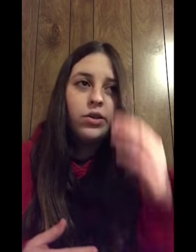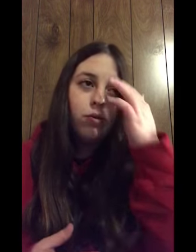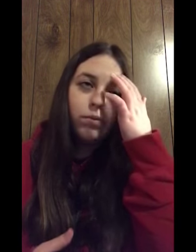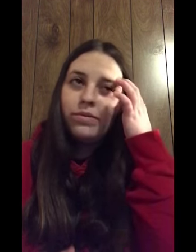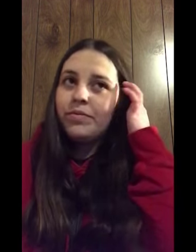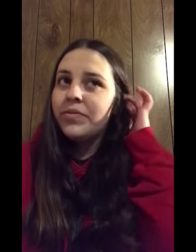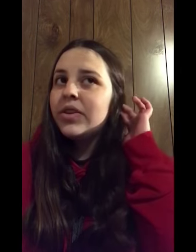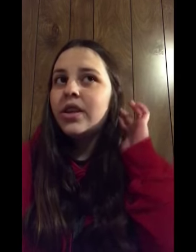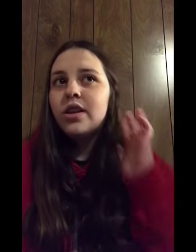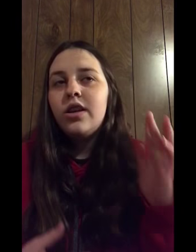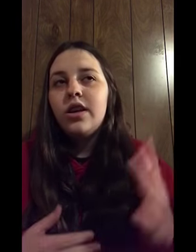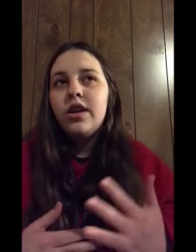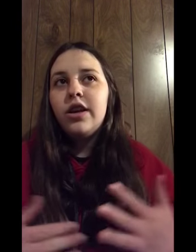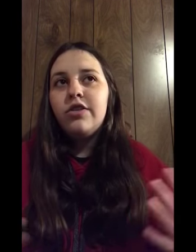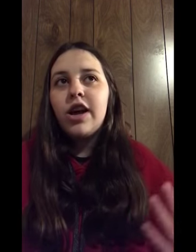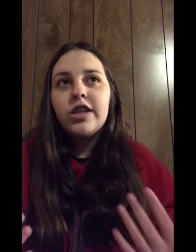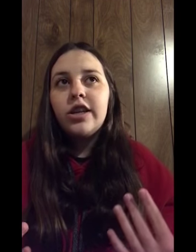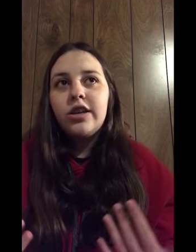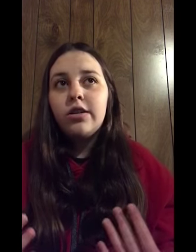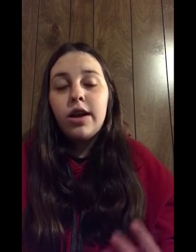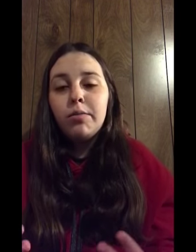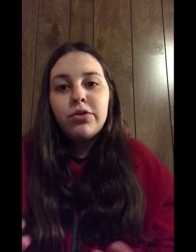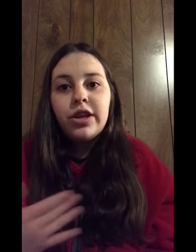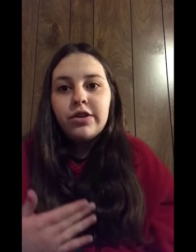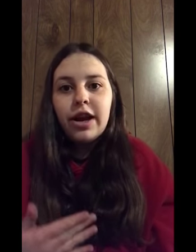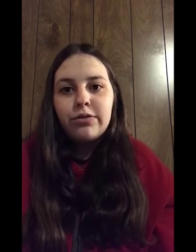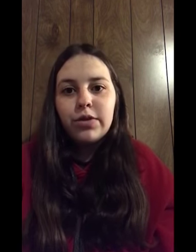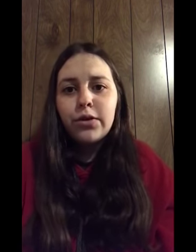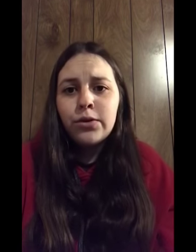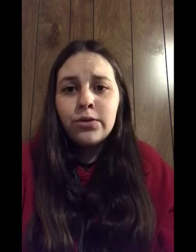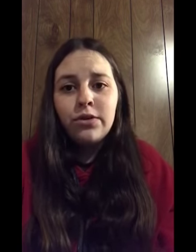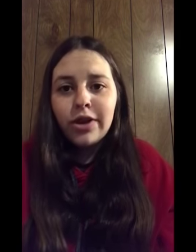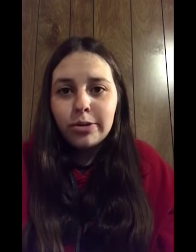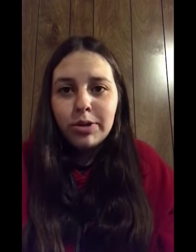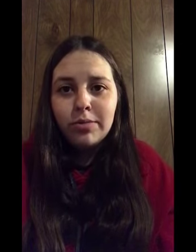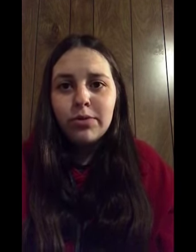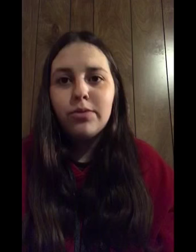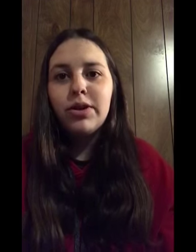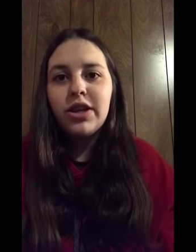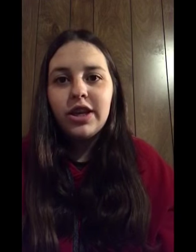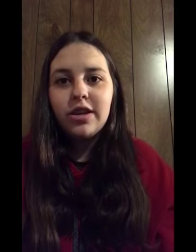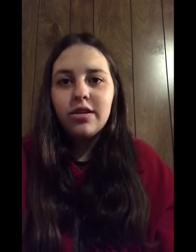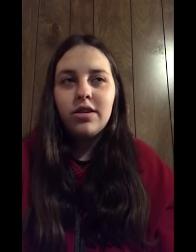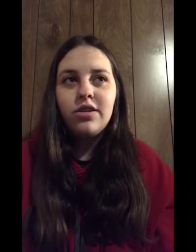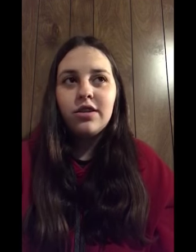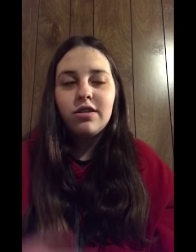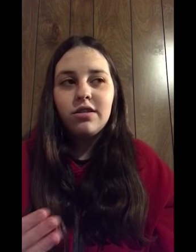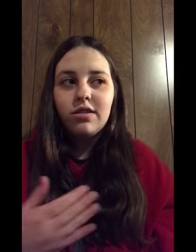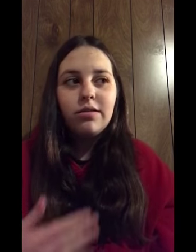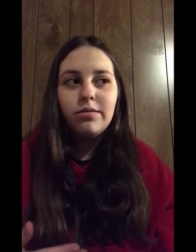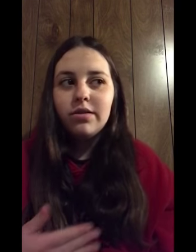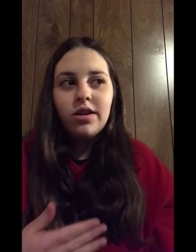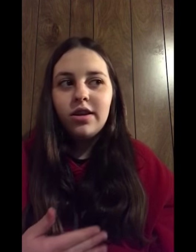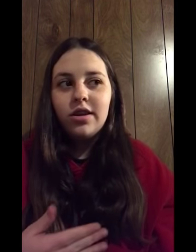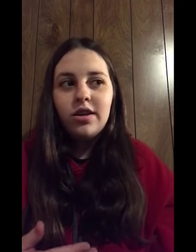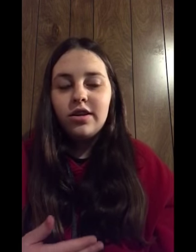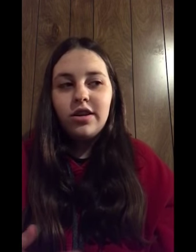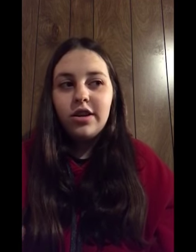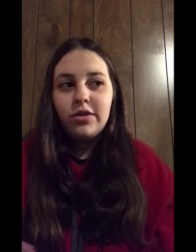you interacting, able to interact with a whole new crowd of people, but like, you're, you know,